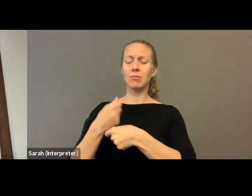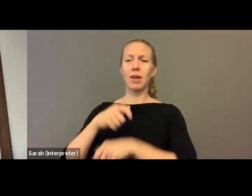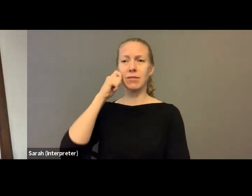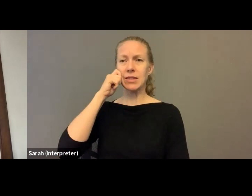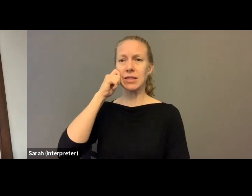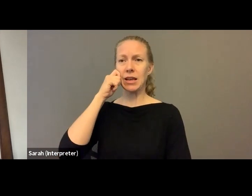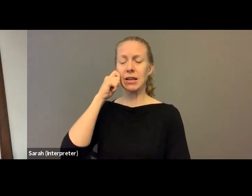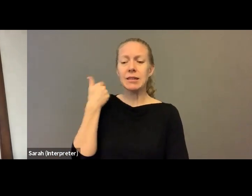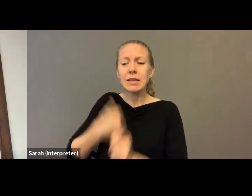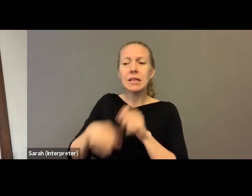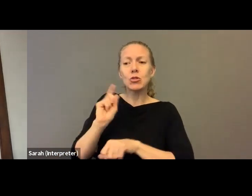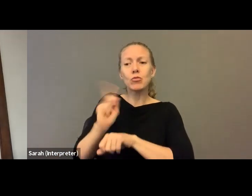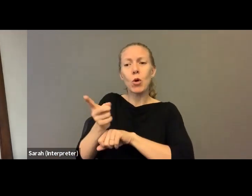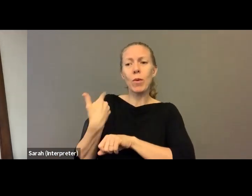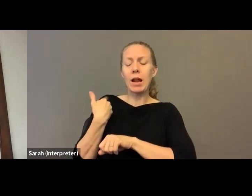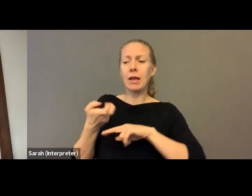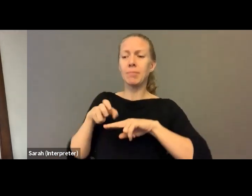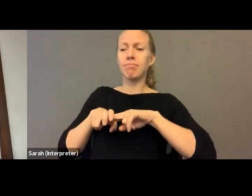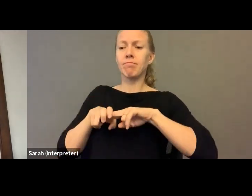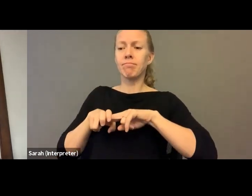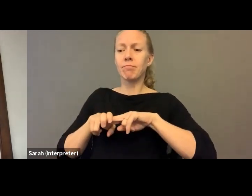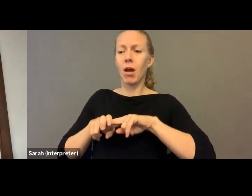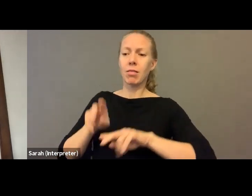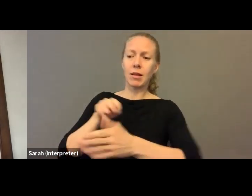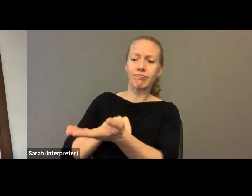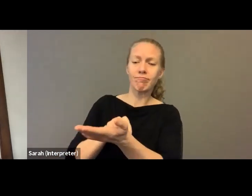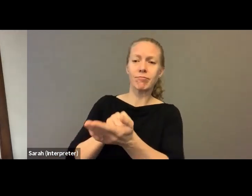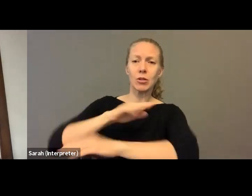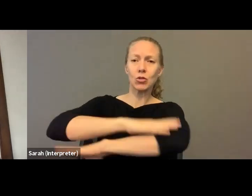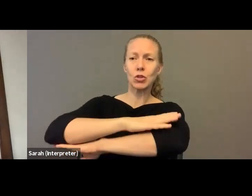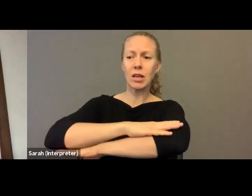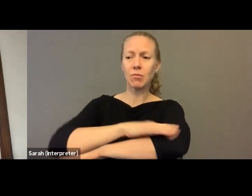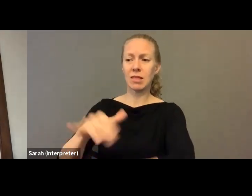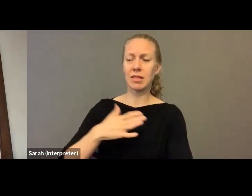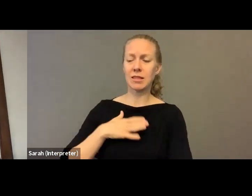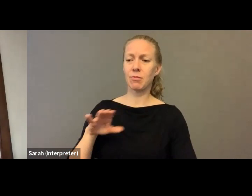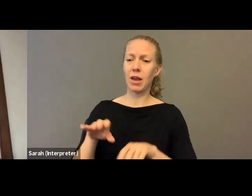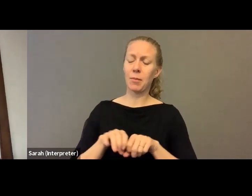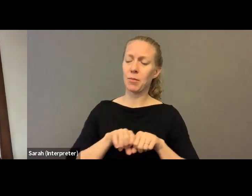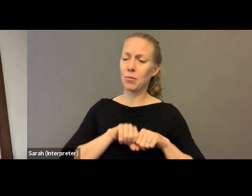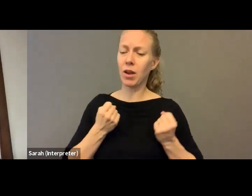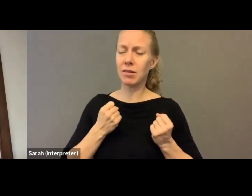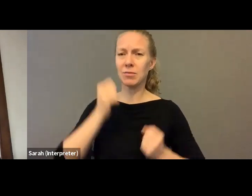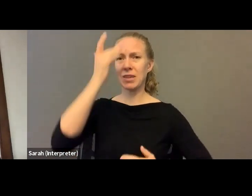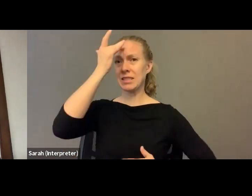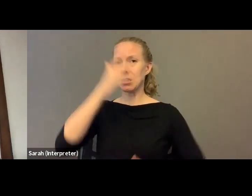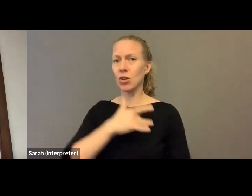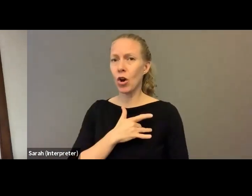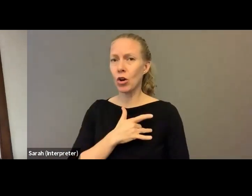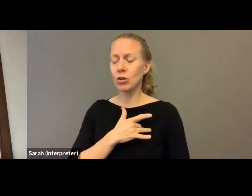am perched on an examination table is my break, diseased heart, taken